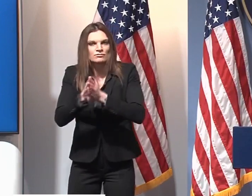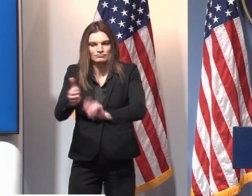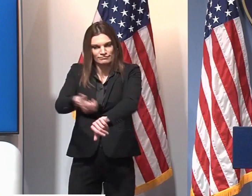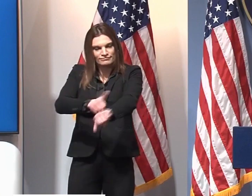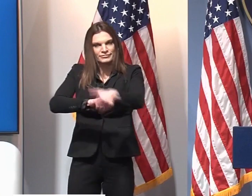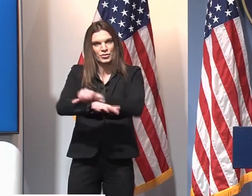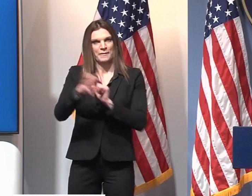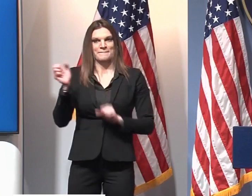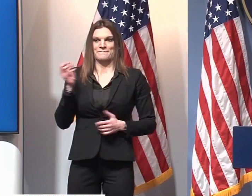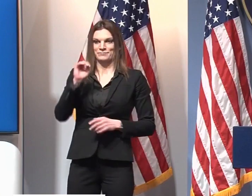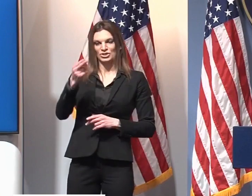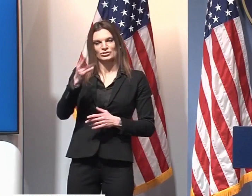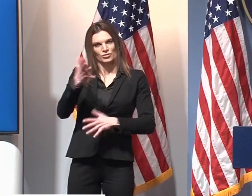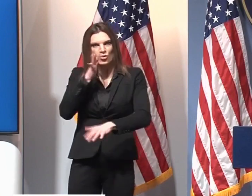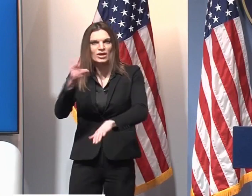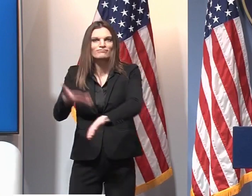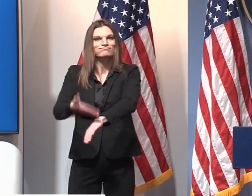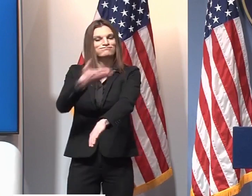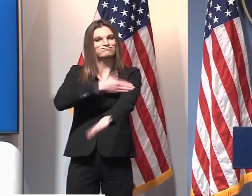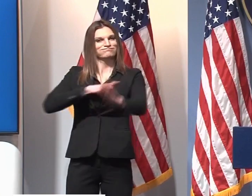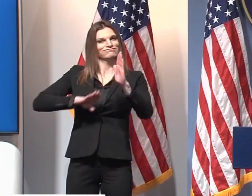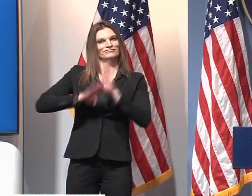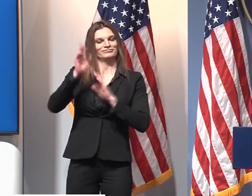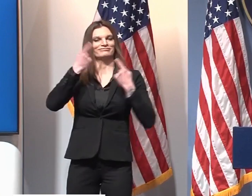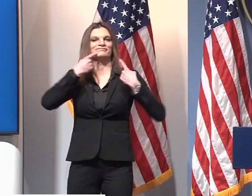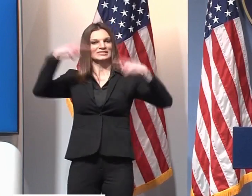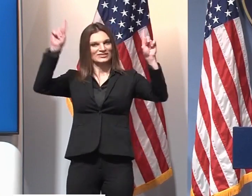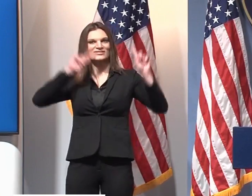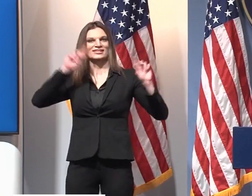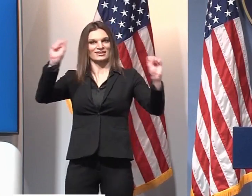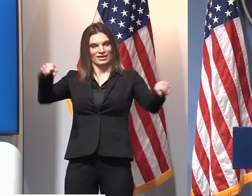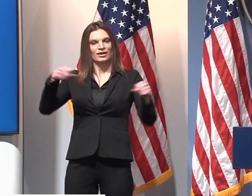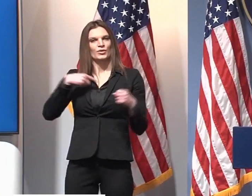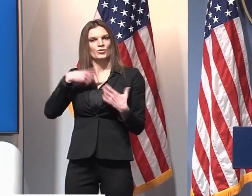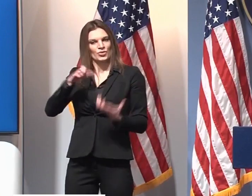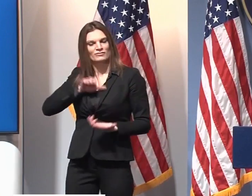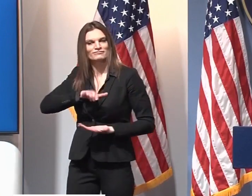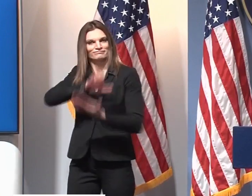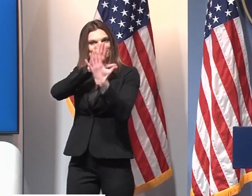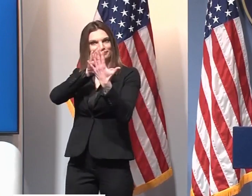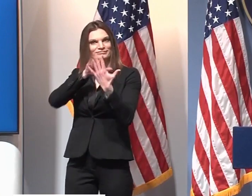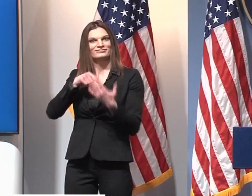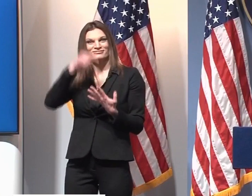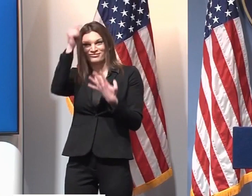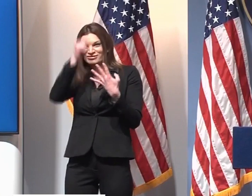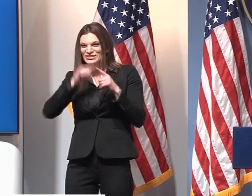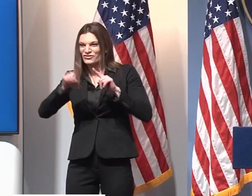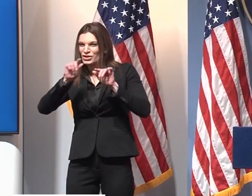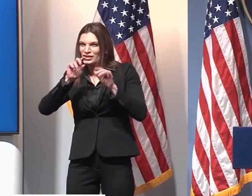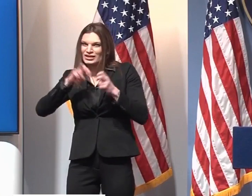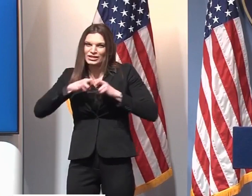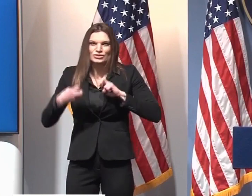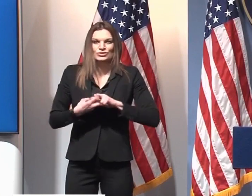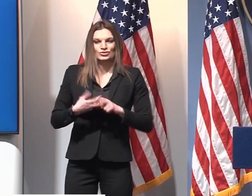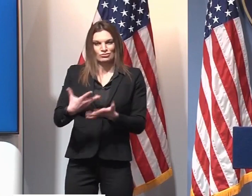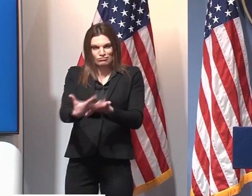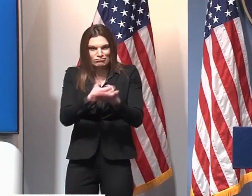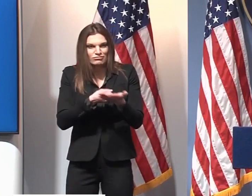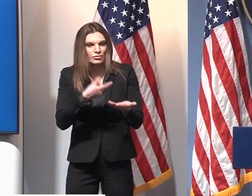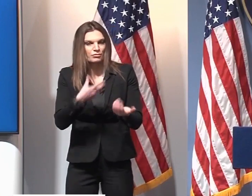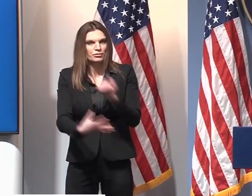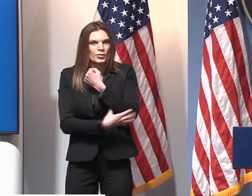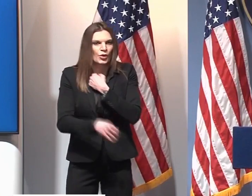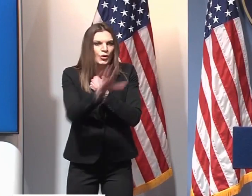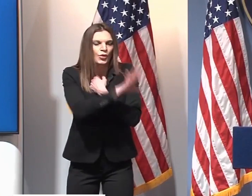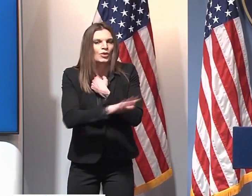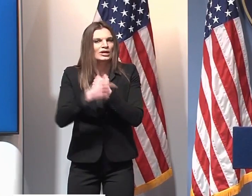back better from this pandemic and address systemic and systematic issues faced by low-income